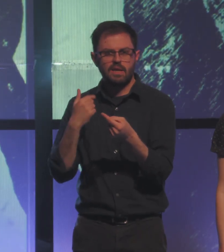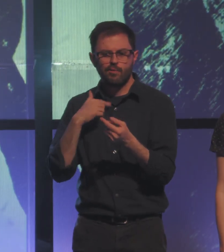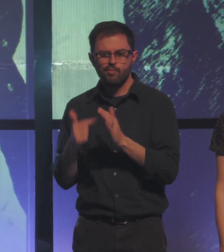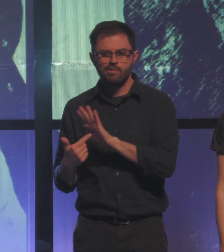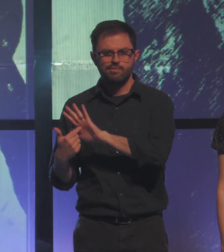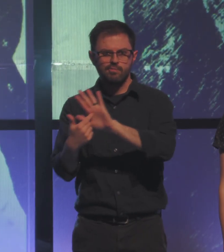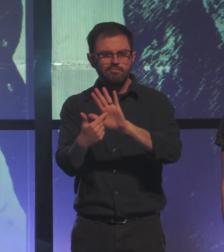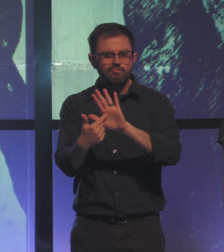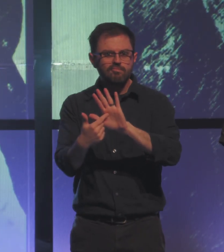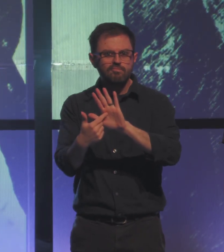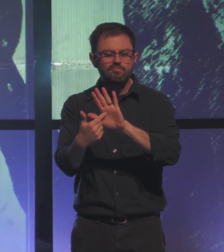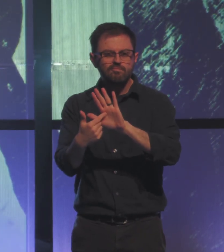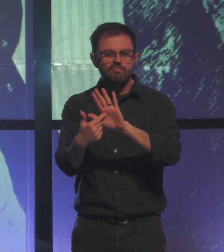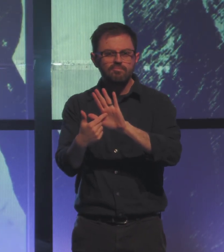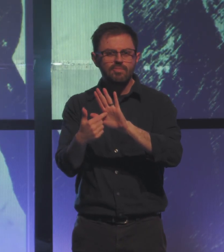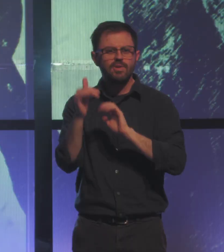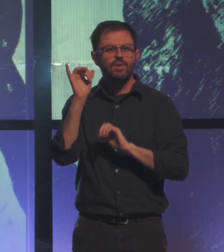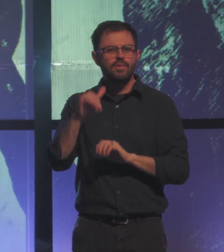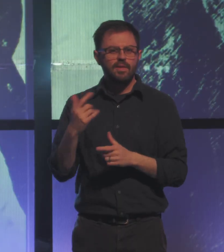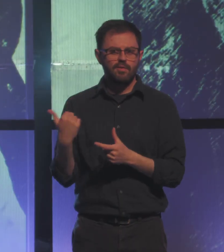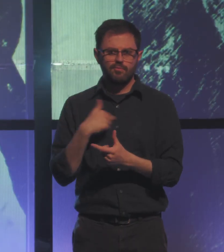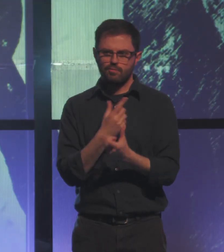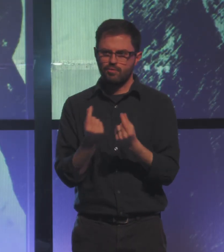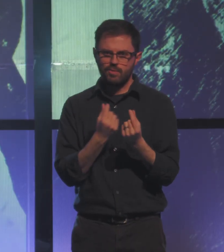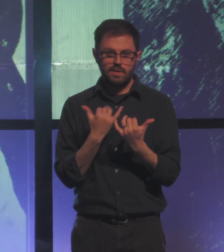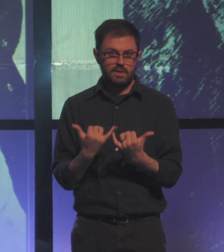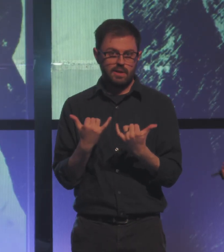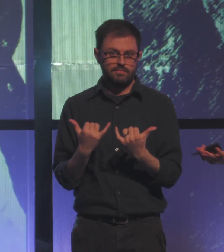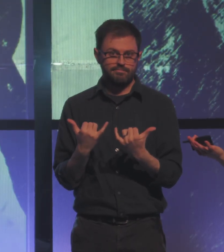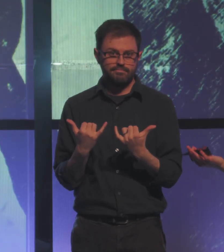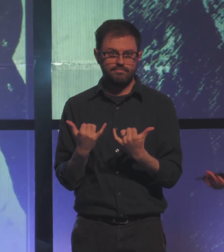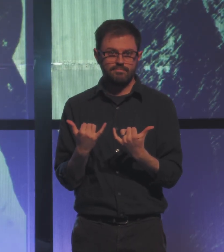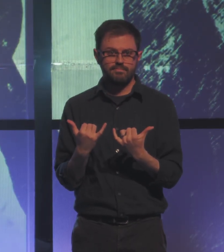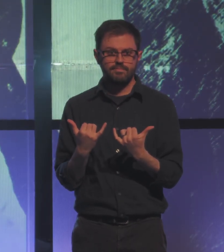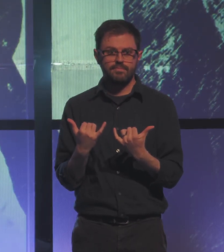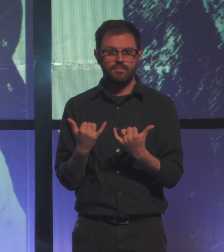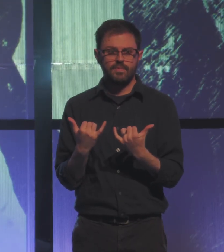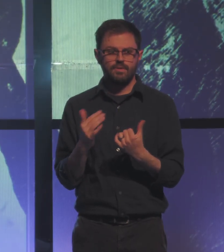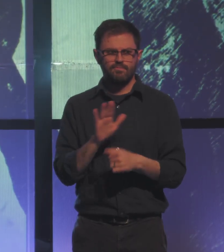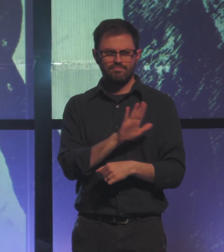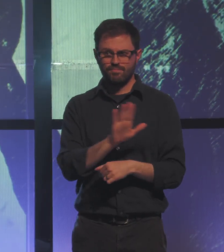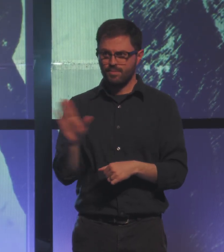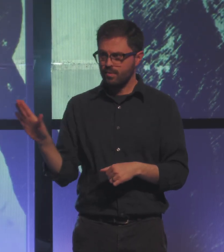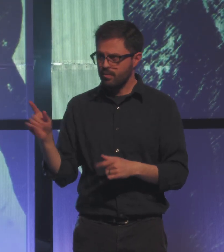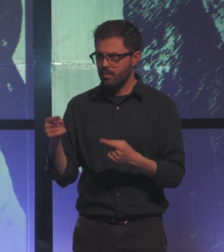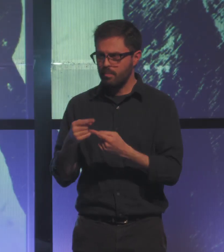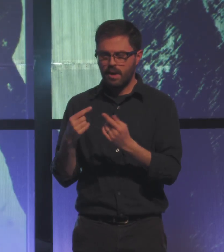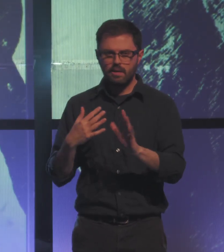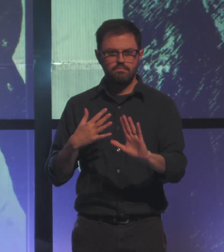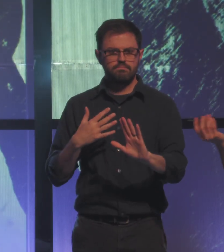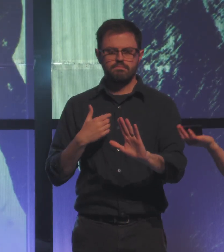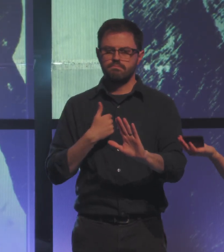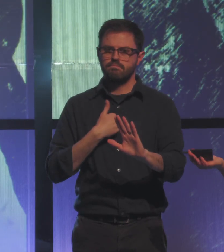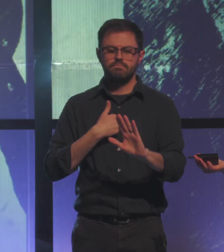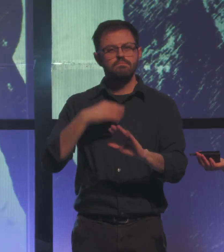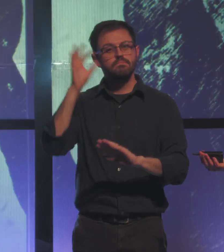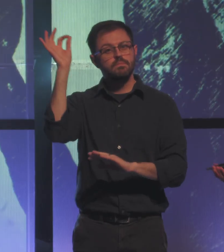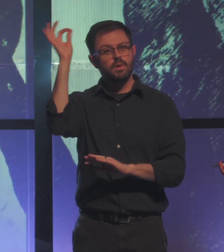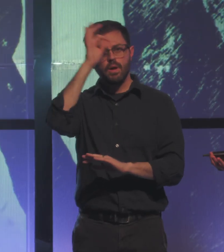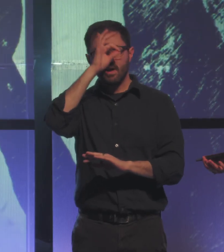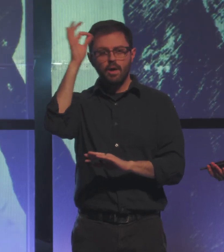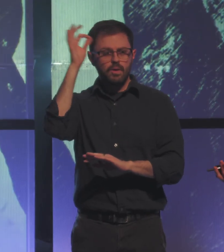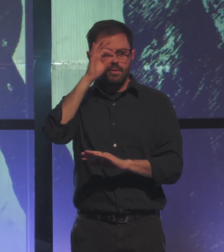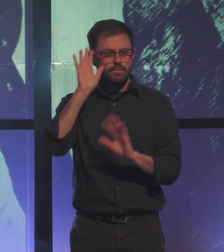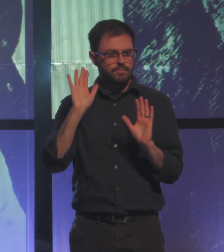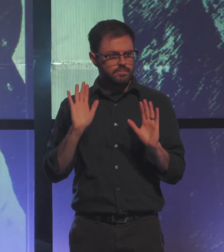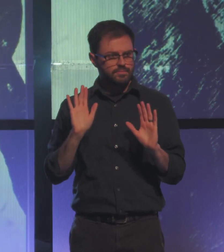light. And so that's what we're going to do today. I don't know what your pain is. I don't know what you came in. I